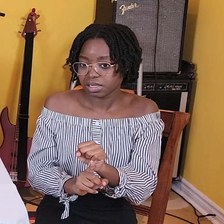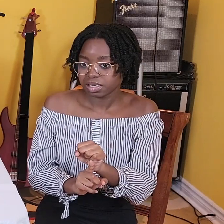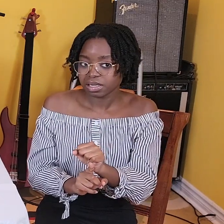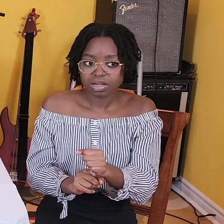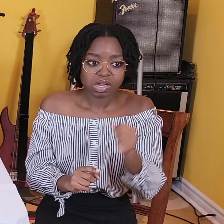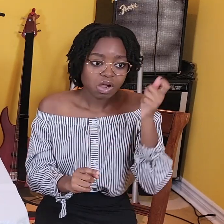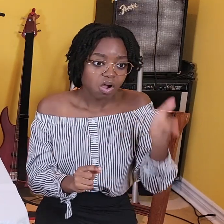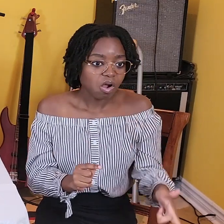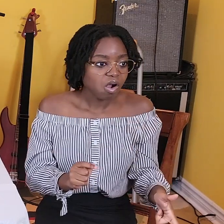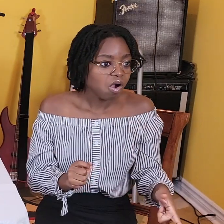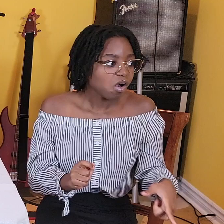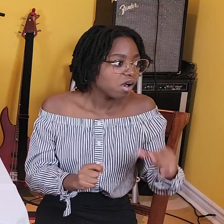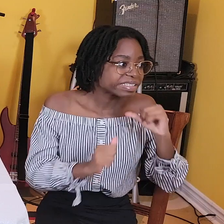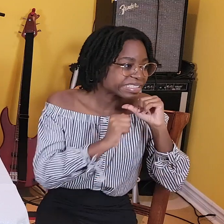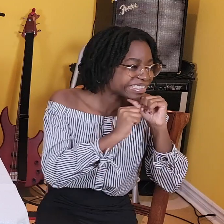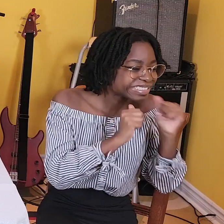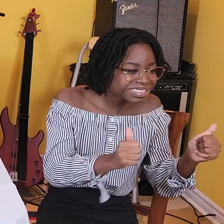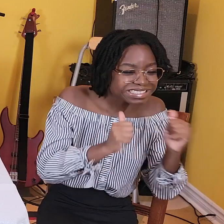denials of the truth, and